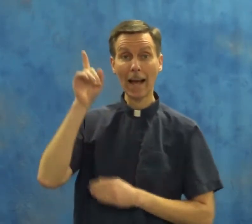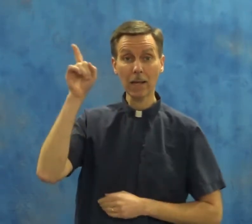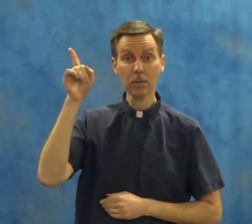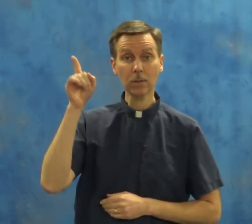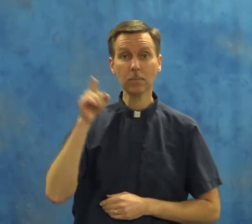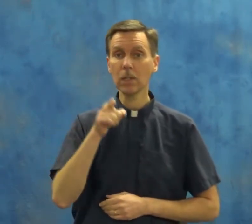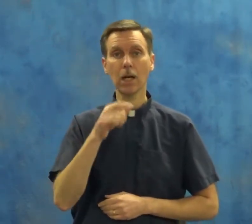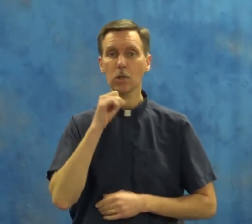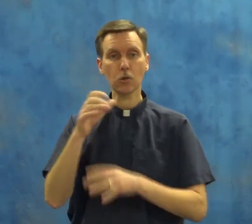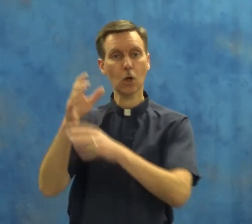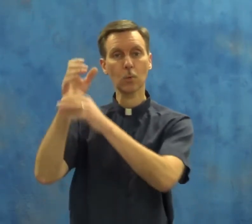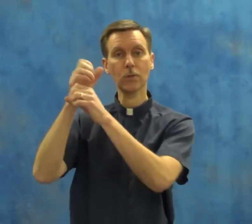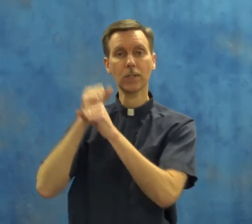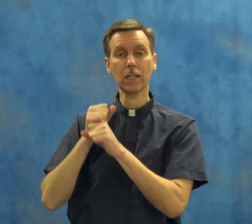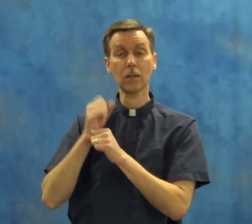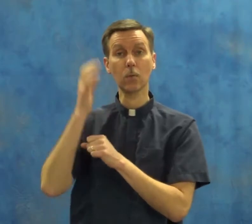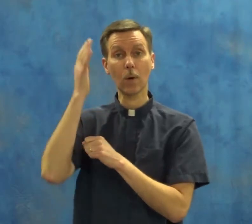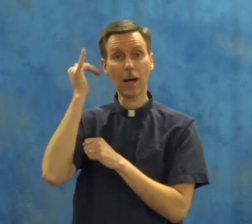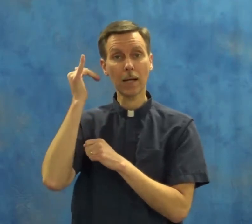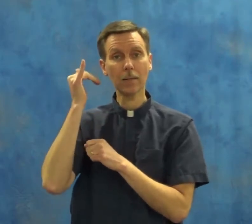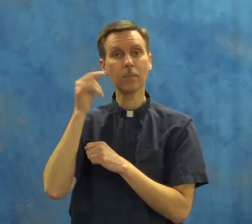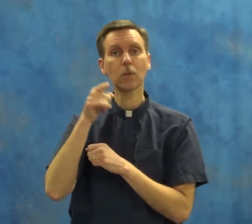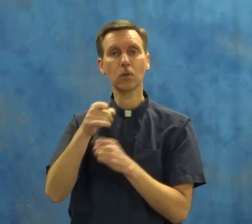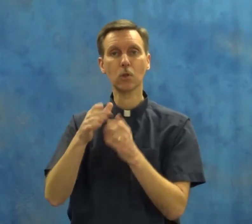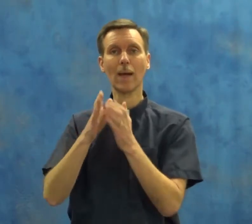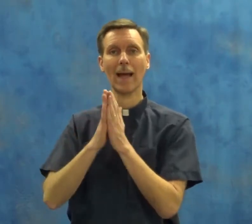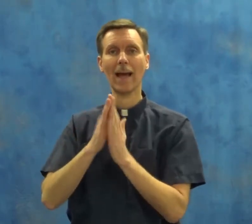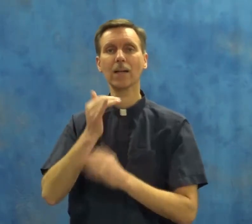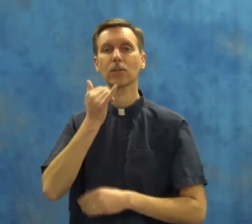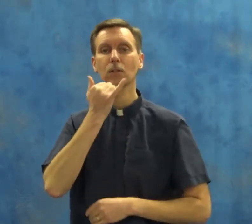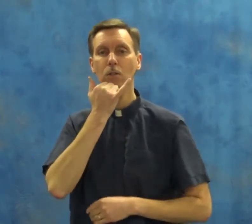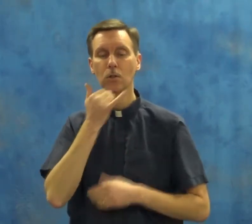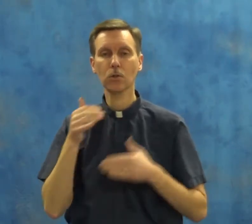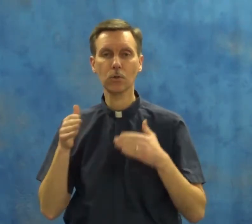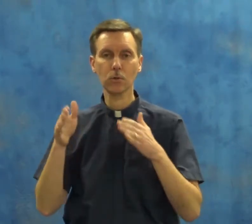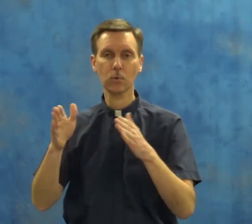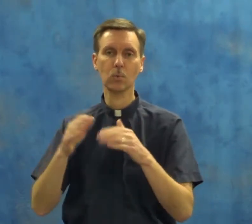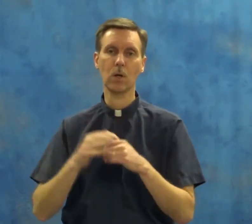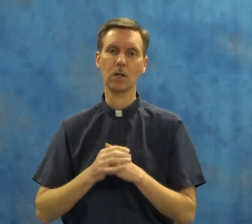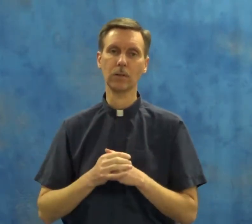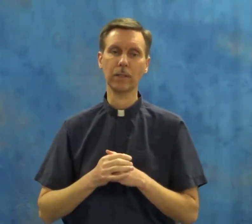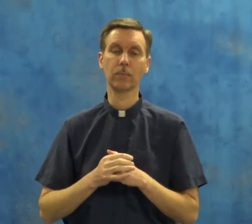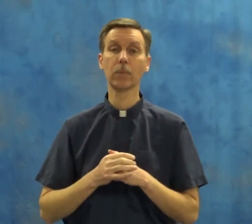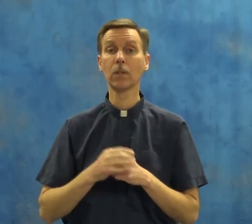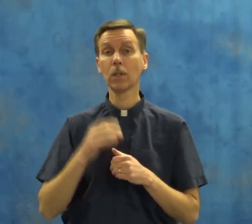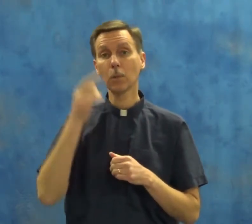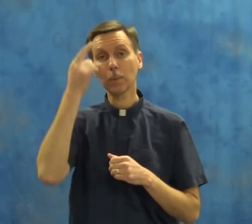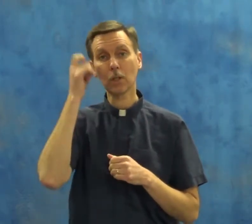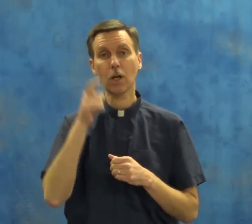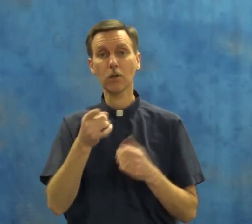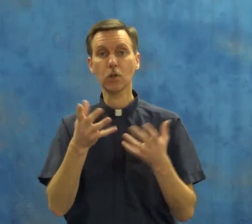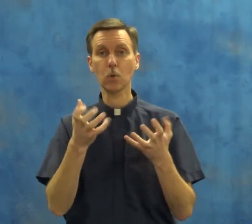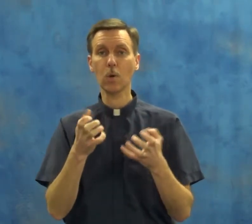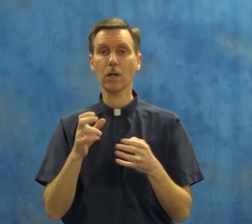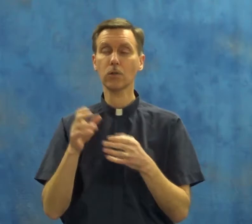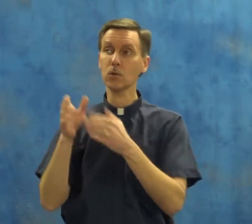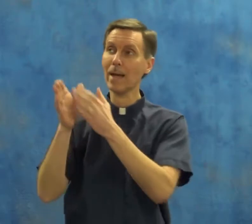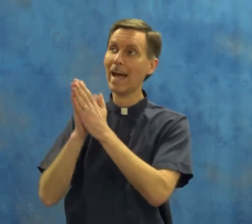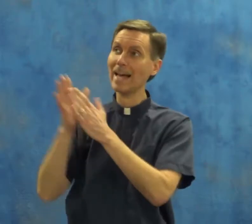ask and you don't receive. Why? You ask wrongly. Because you want to ask